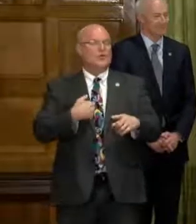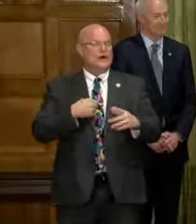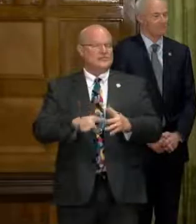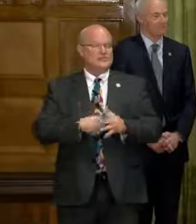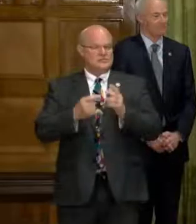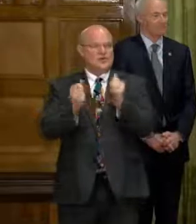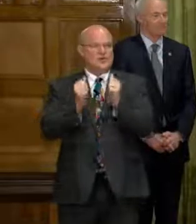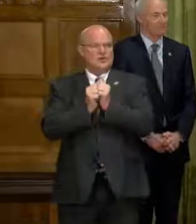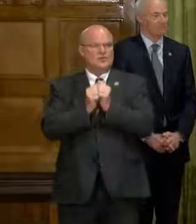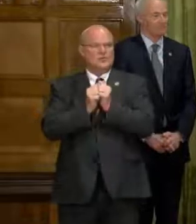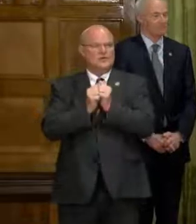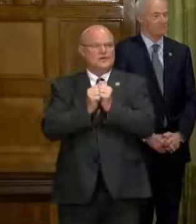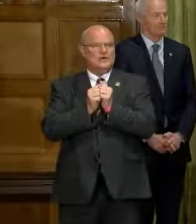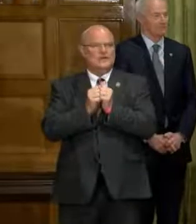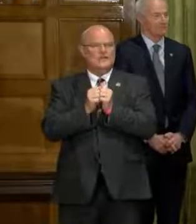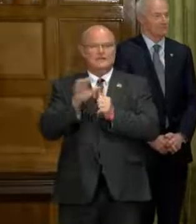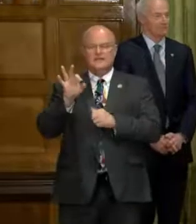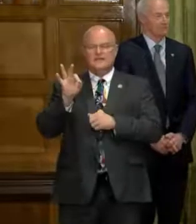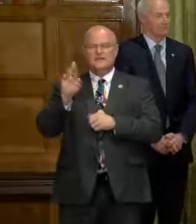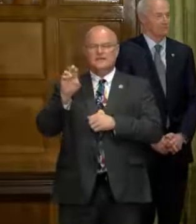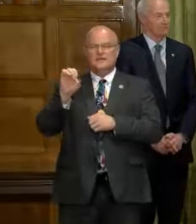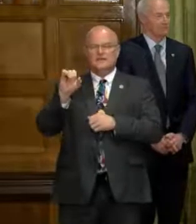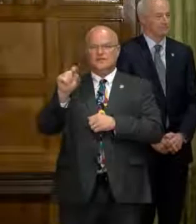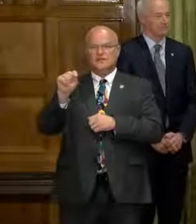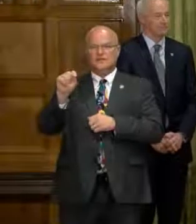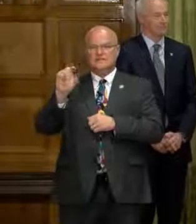I'll start with the Forest City